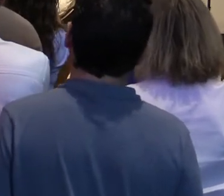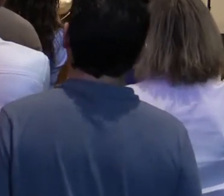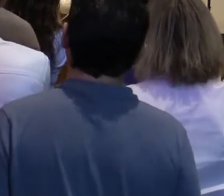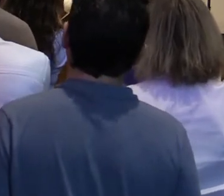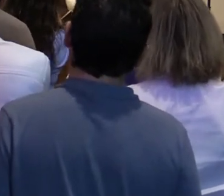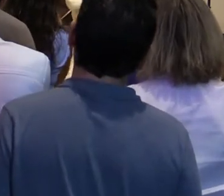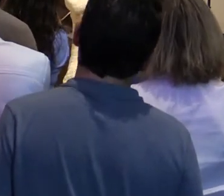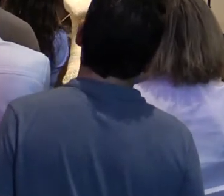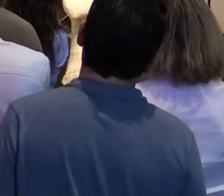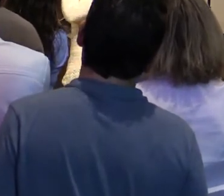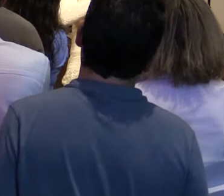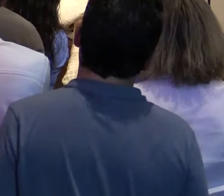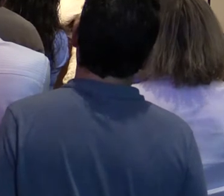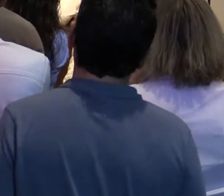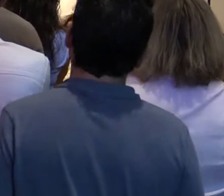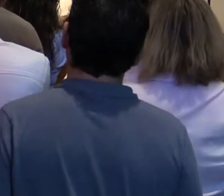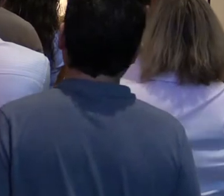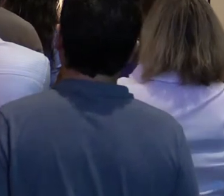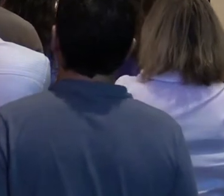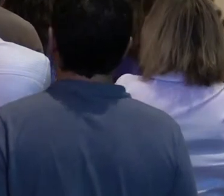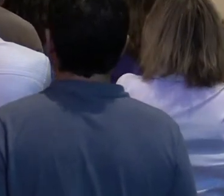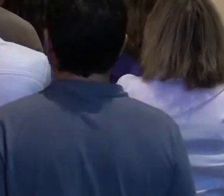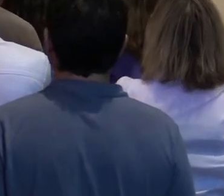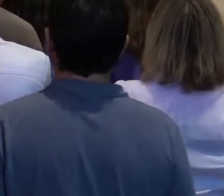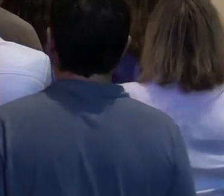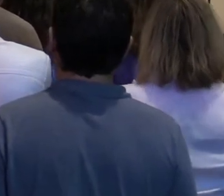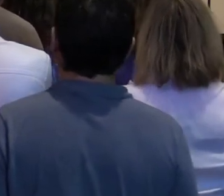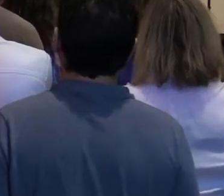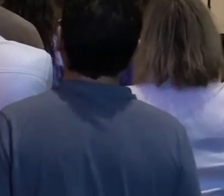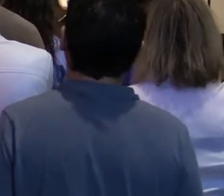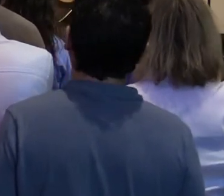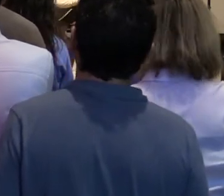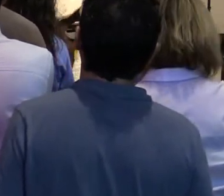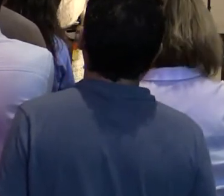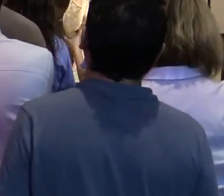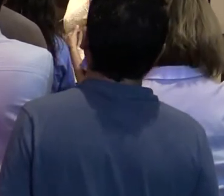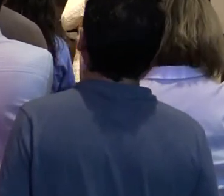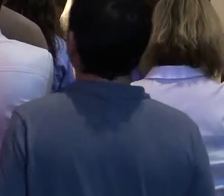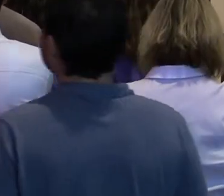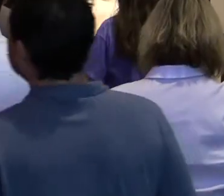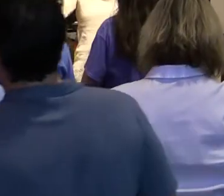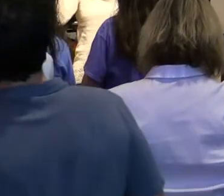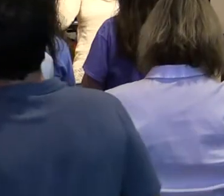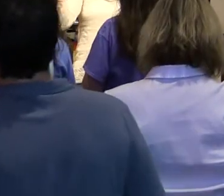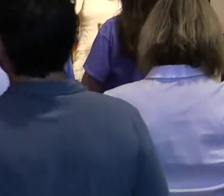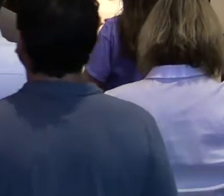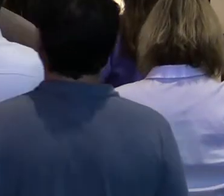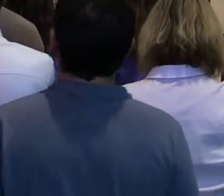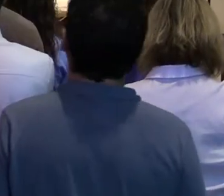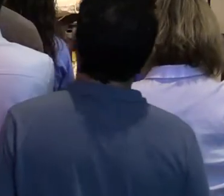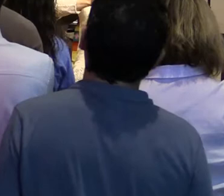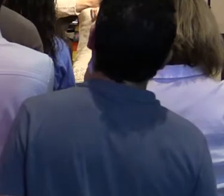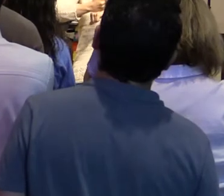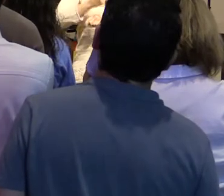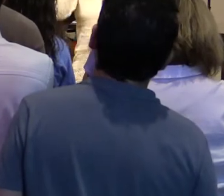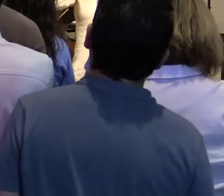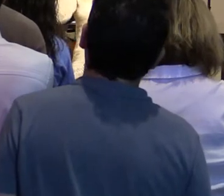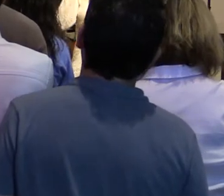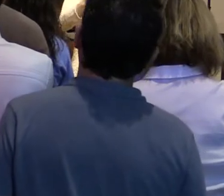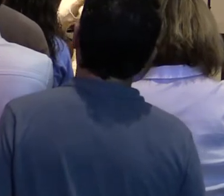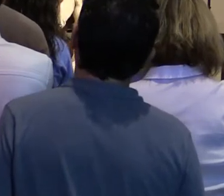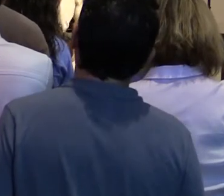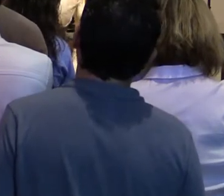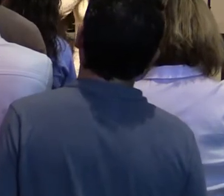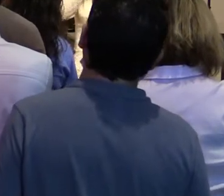in spirit, in faith and unity, where the bonds of peace,